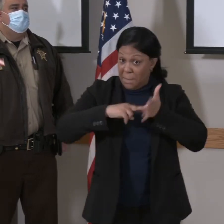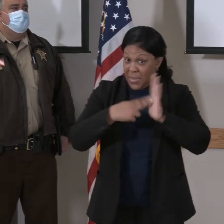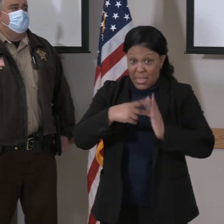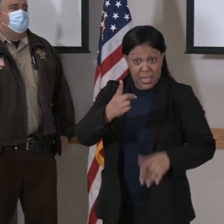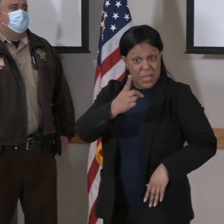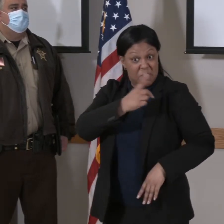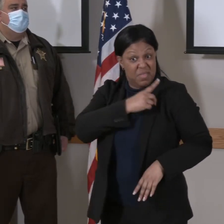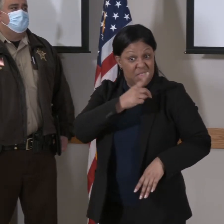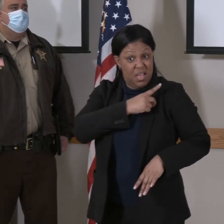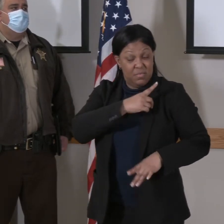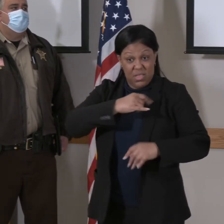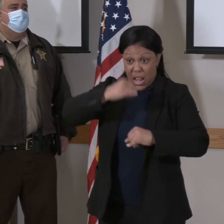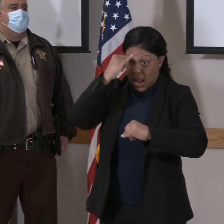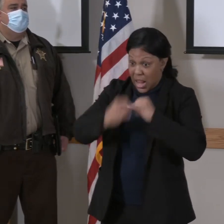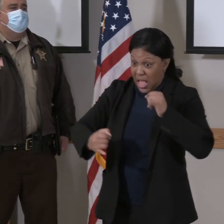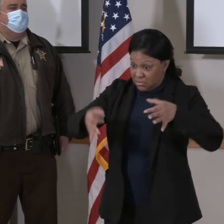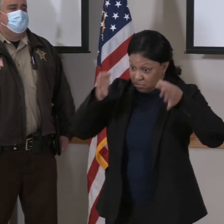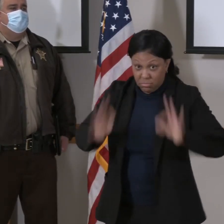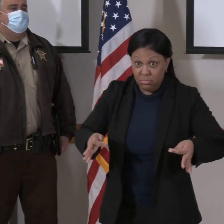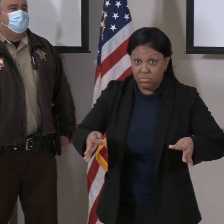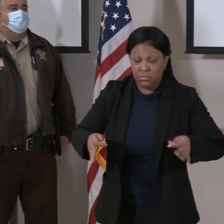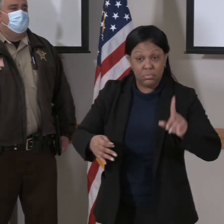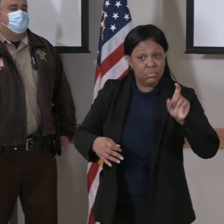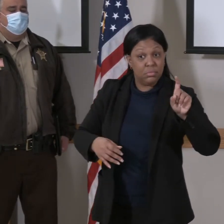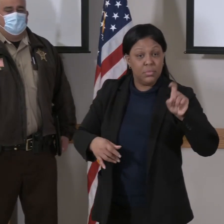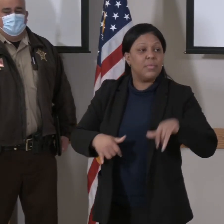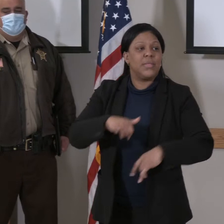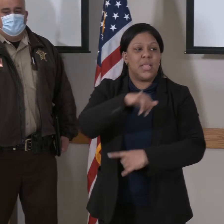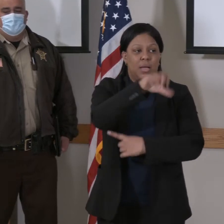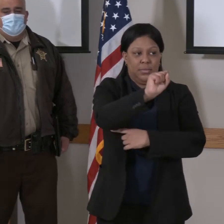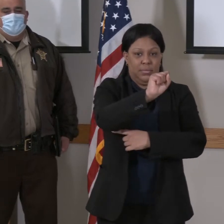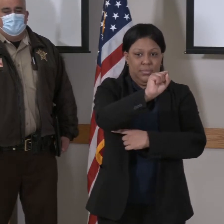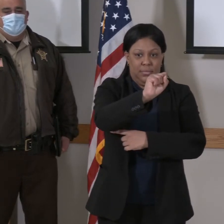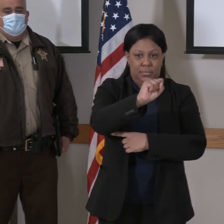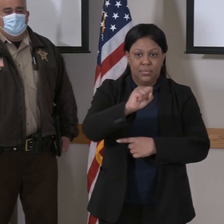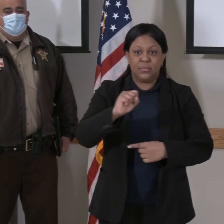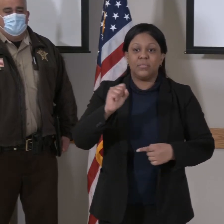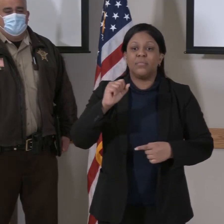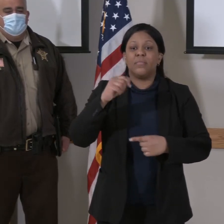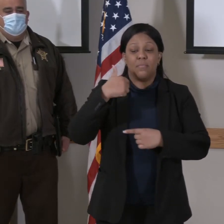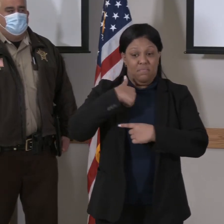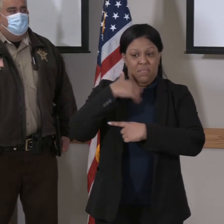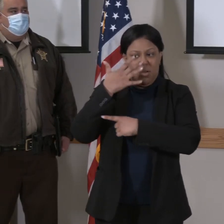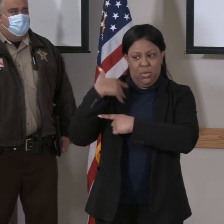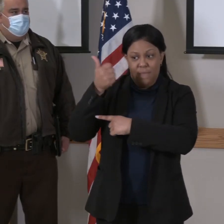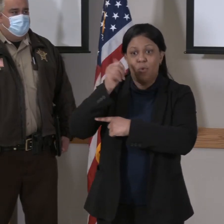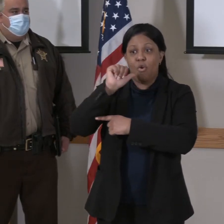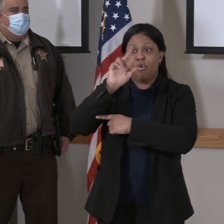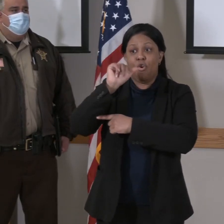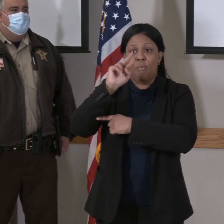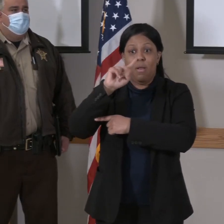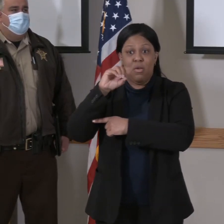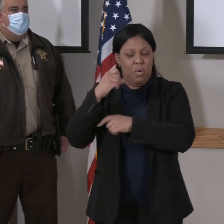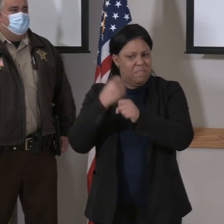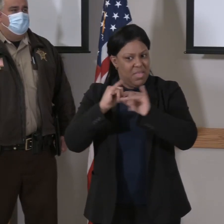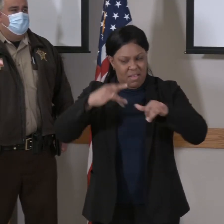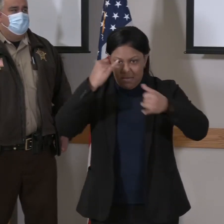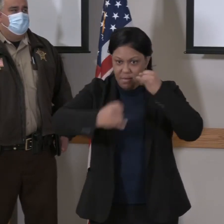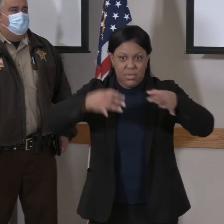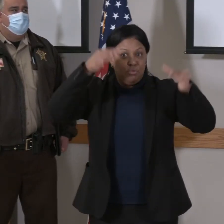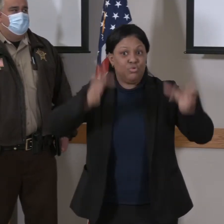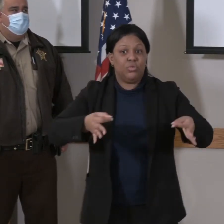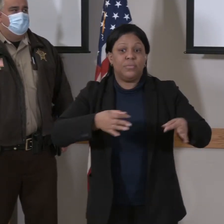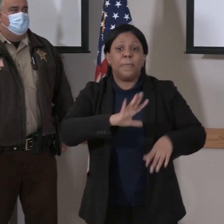Minneapolis, Chief Arredondo is the decision maker. If it happens in St. Paul, it's Todd Axtell, and if it